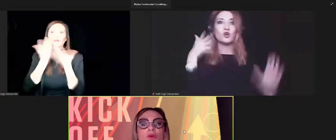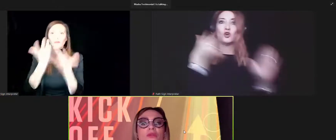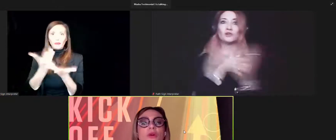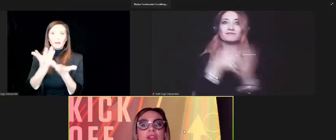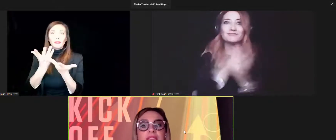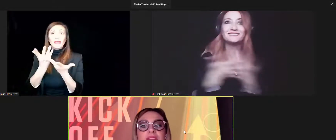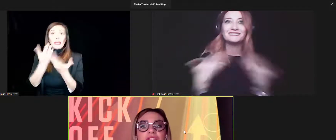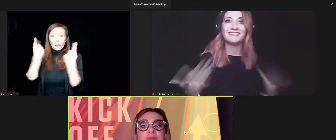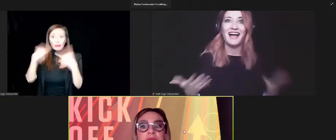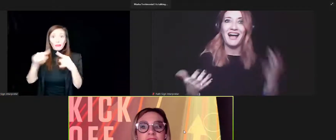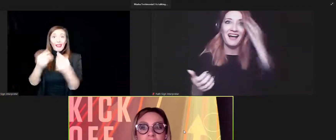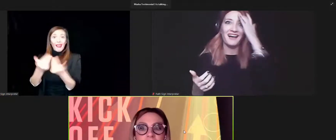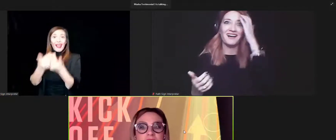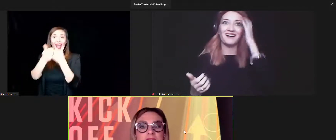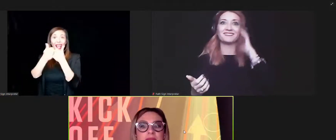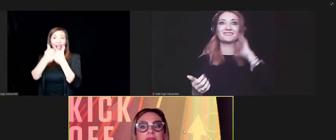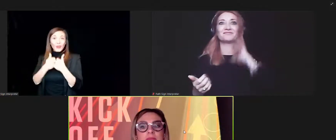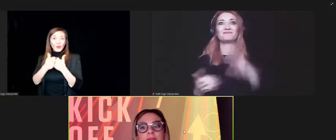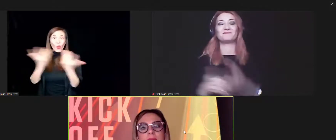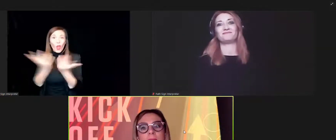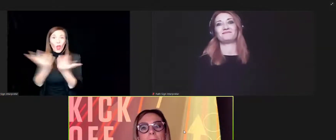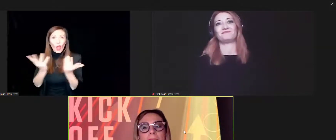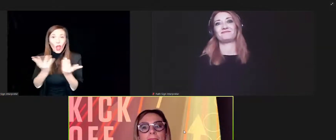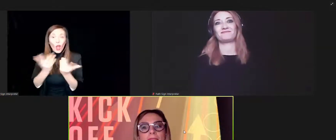and improve your leadership skills.